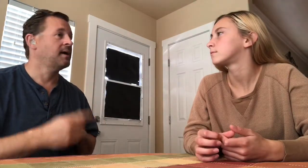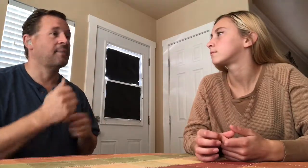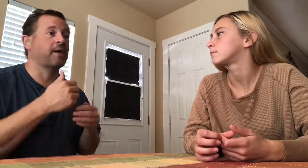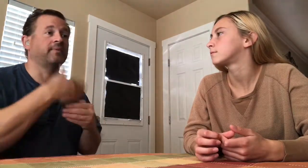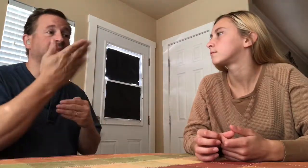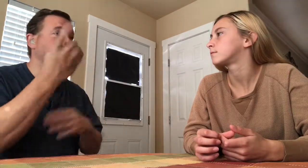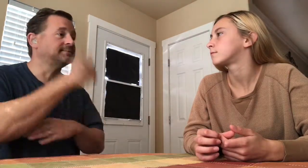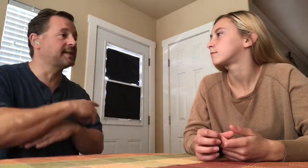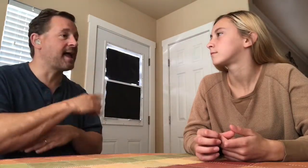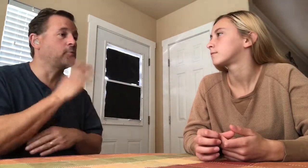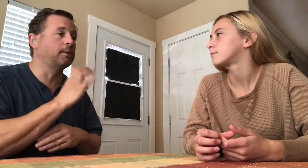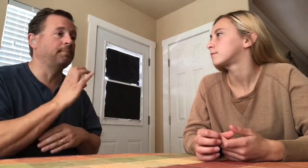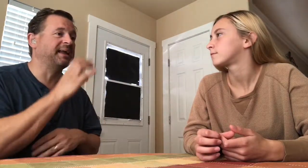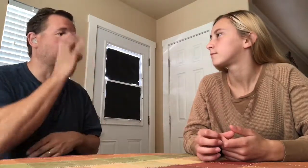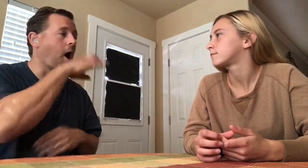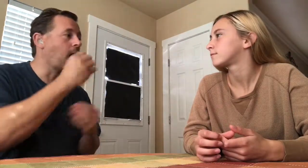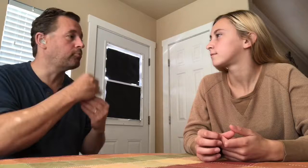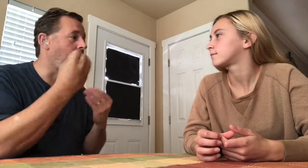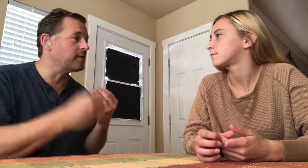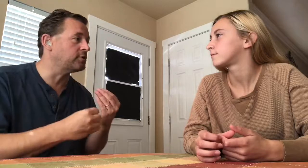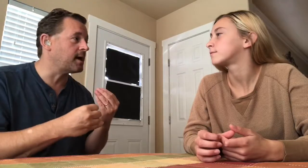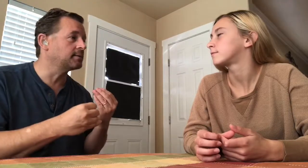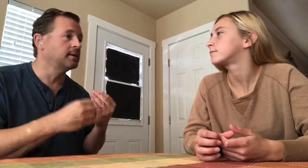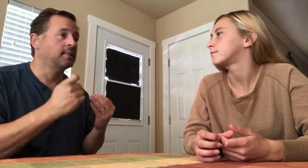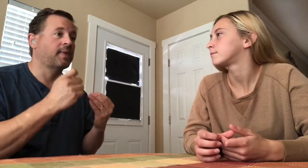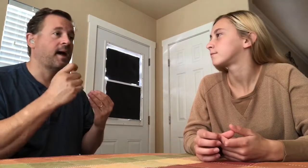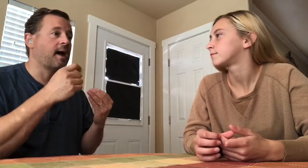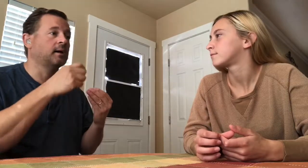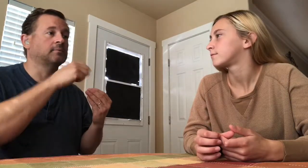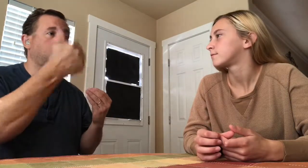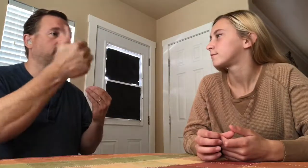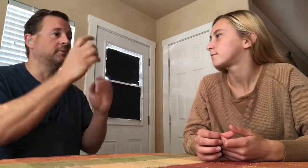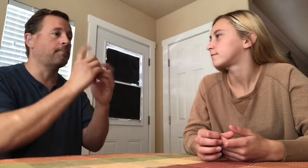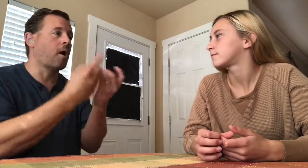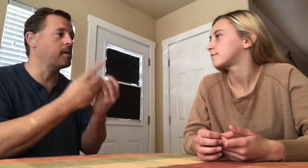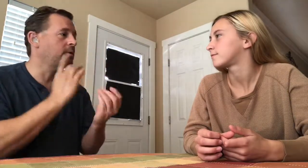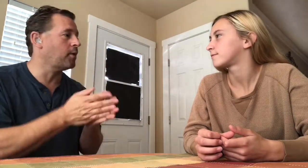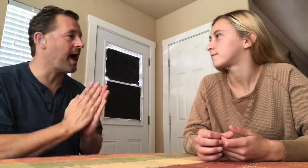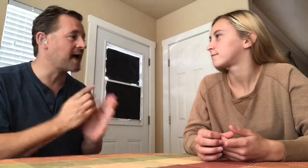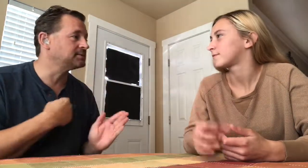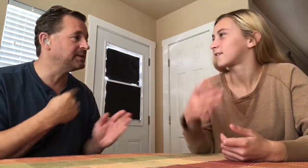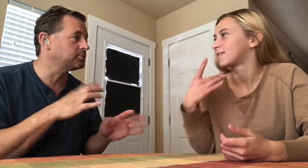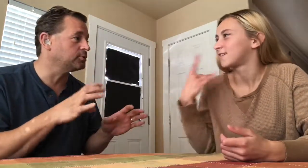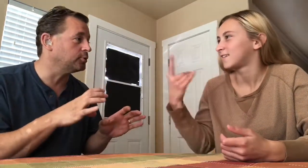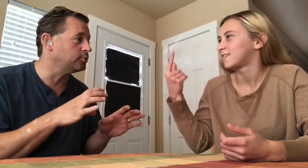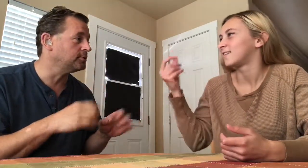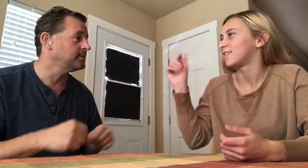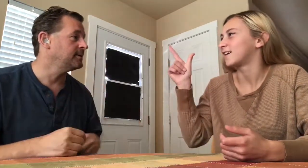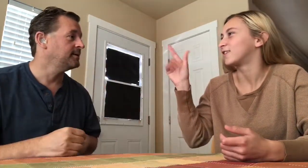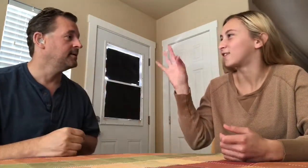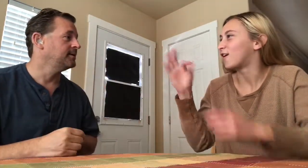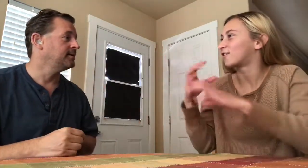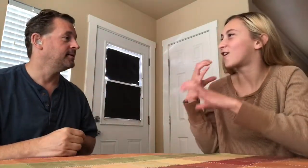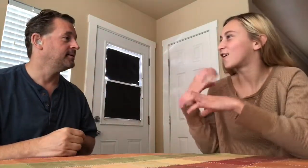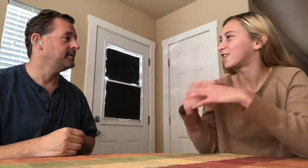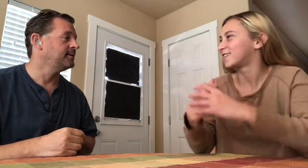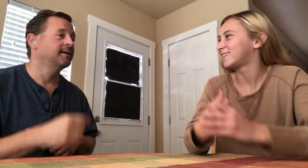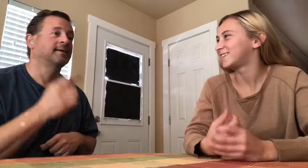And then the next day will be an art project that another department will ask me to do. Like the golf cart?